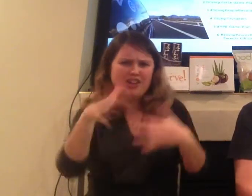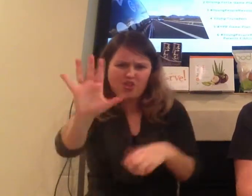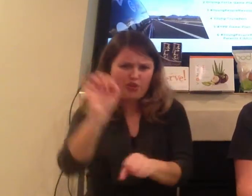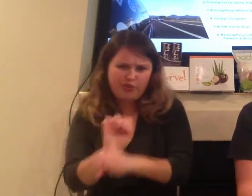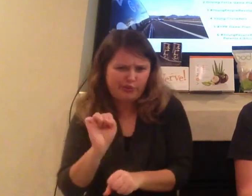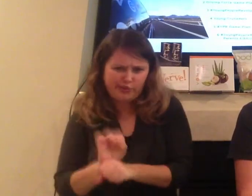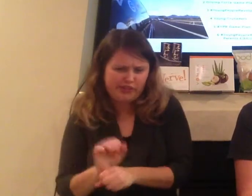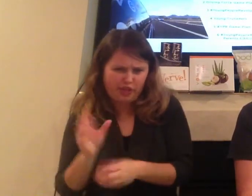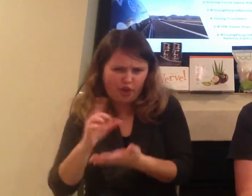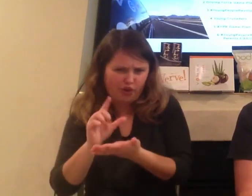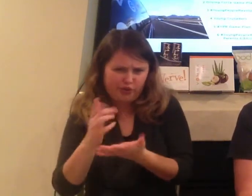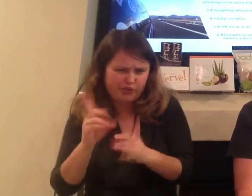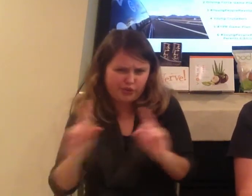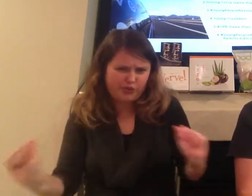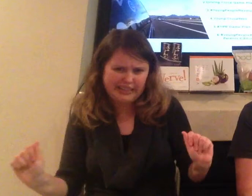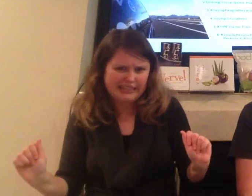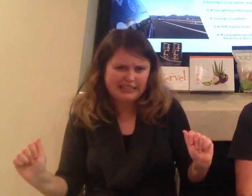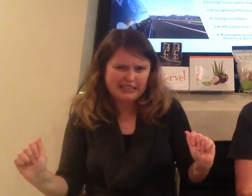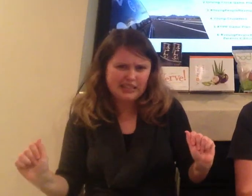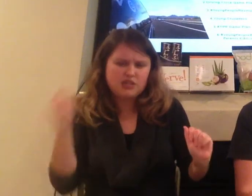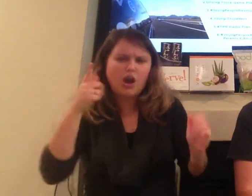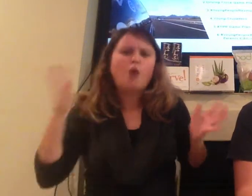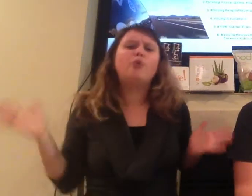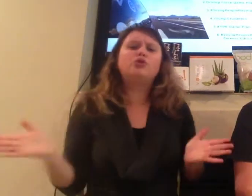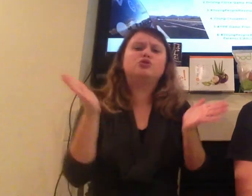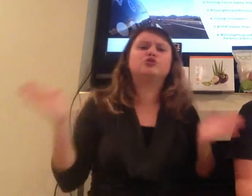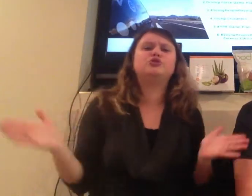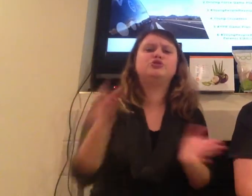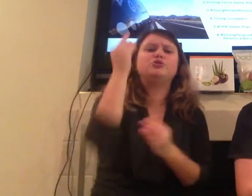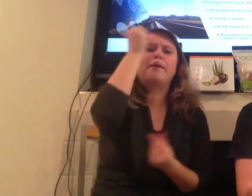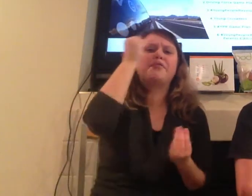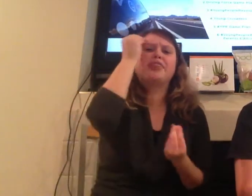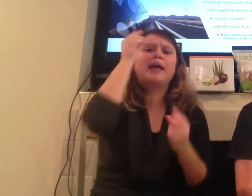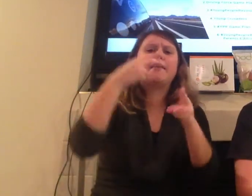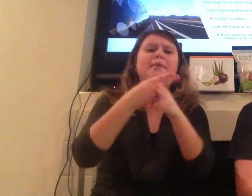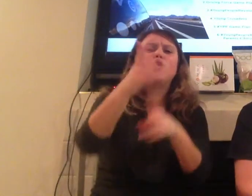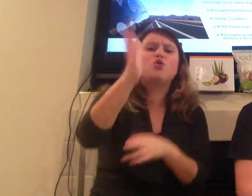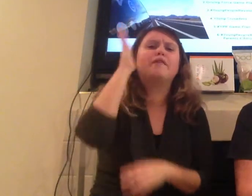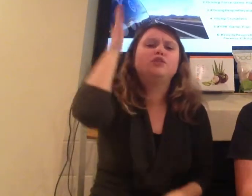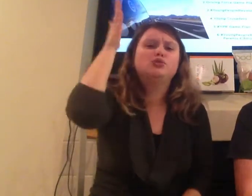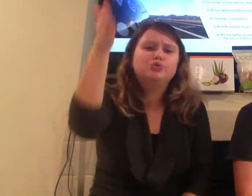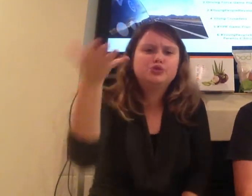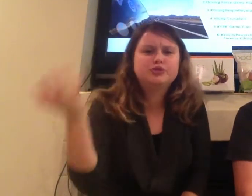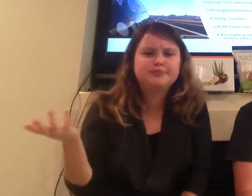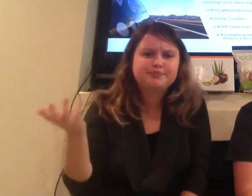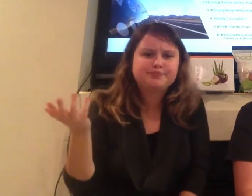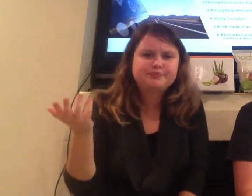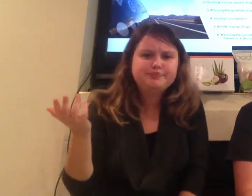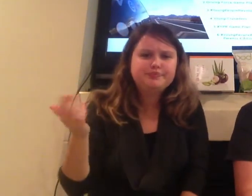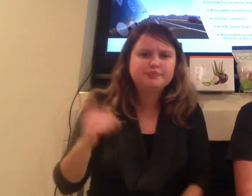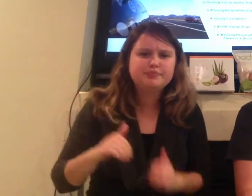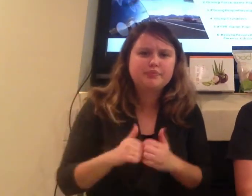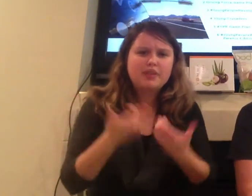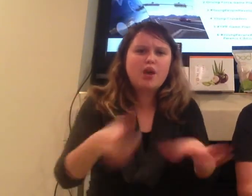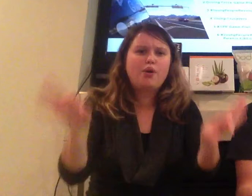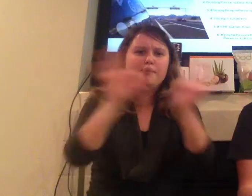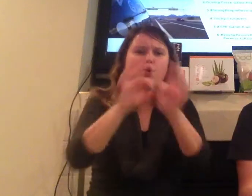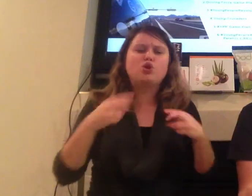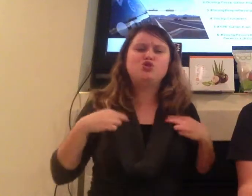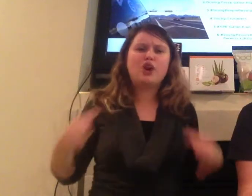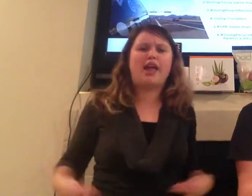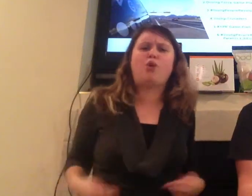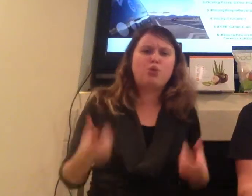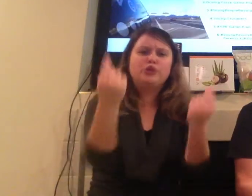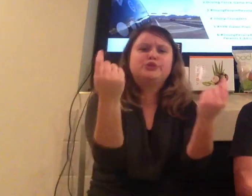got. So I want to encourage you to think about what's your future. How important is your health? And what are you going to